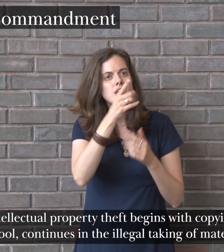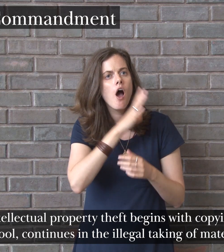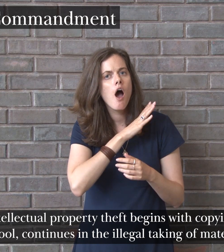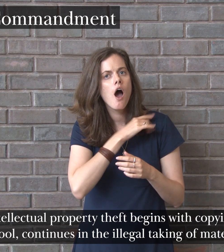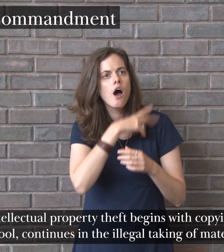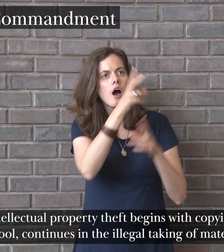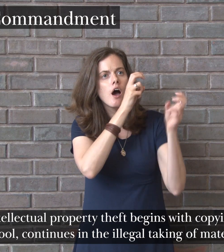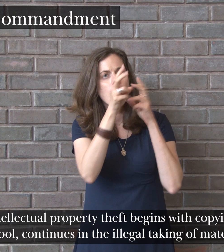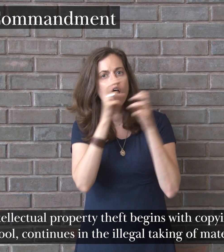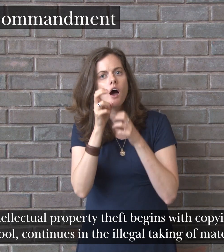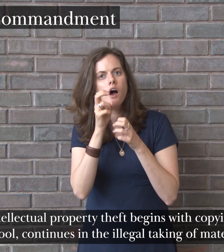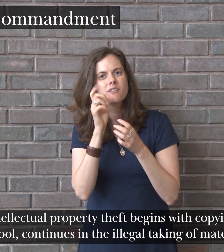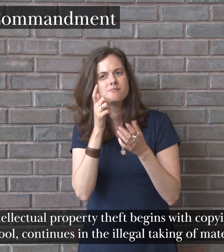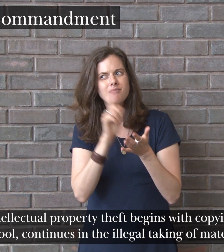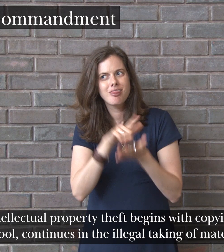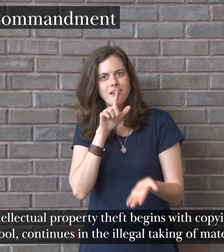the internet,